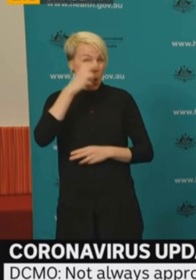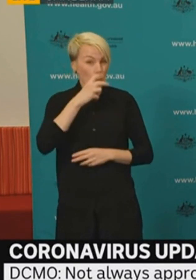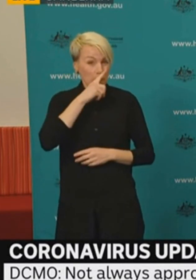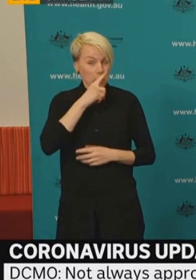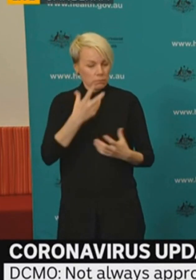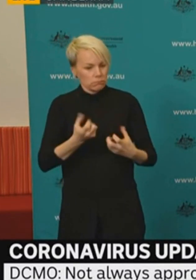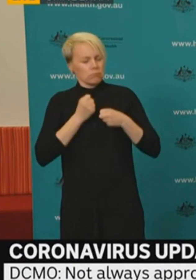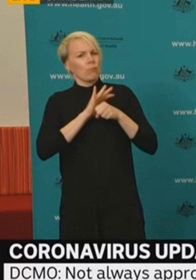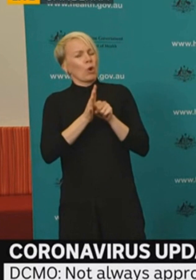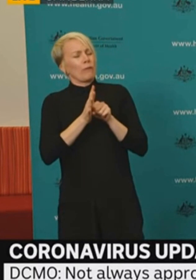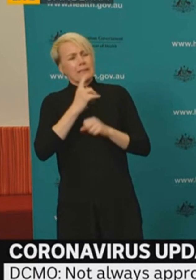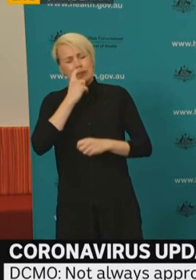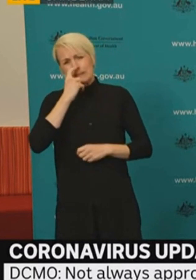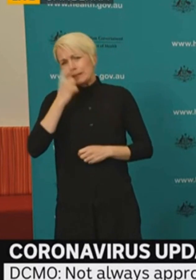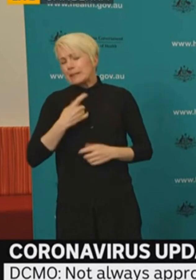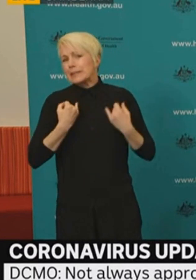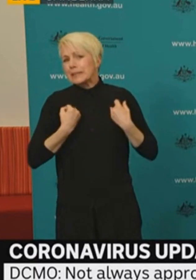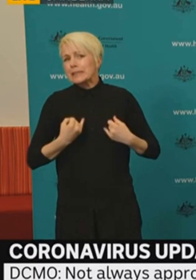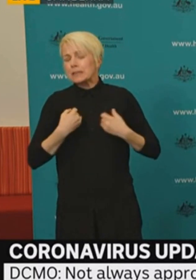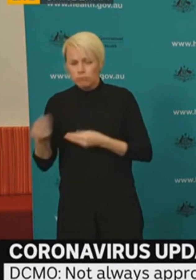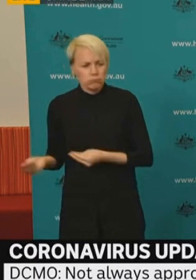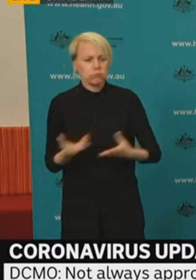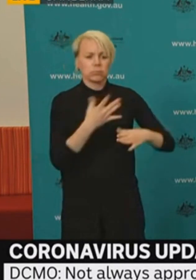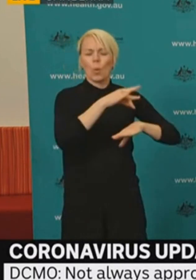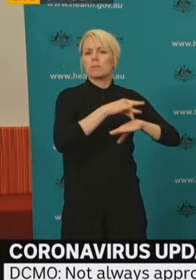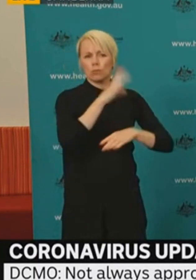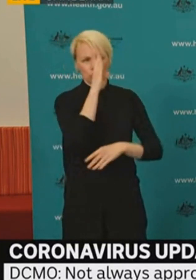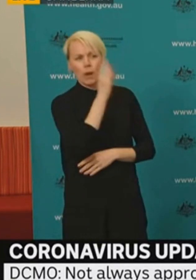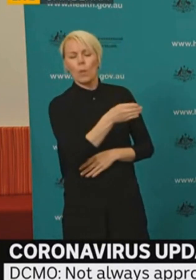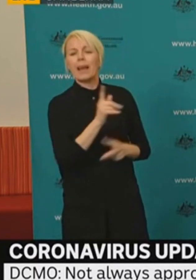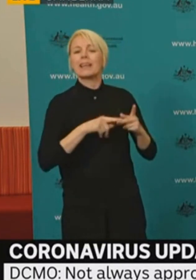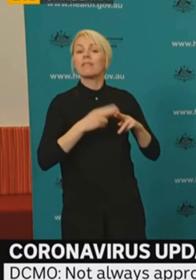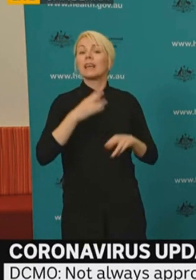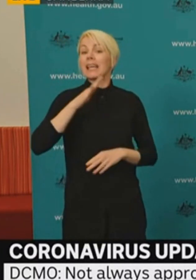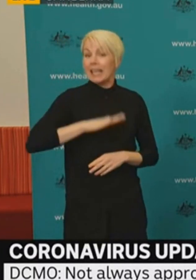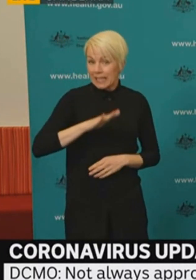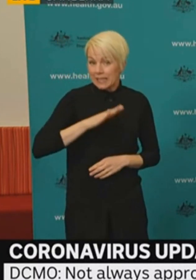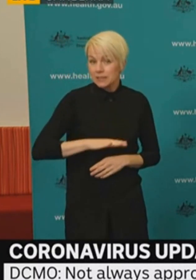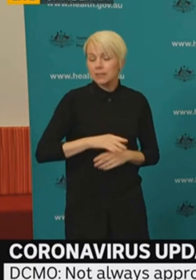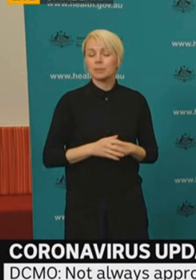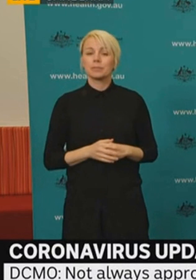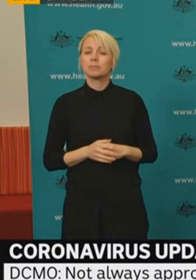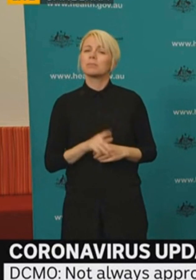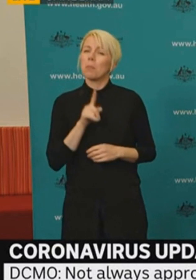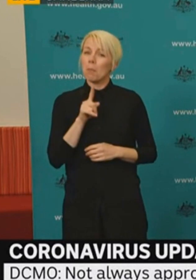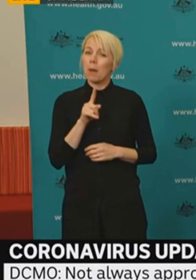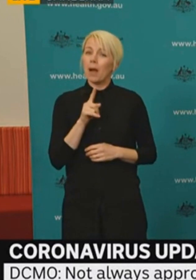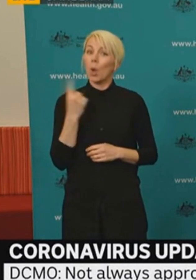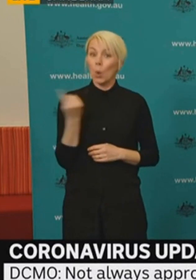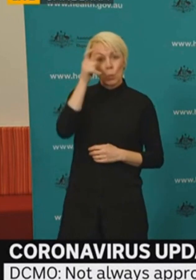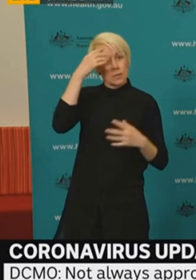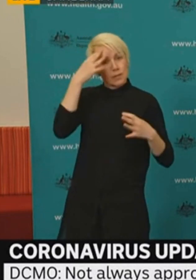require hospitalisation, will of course be hospitalised. But that decision needs to be made by the